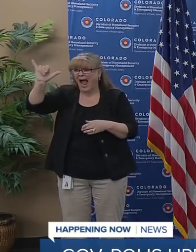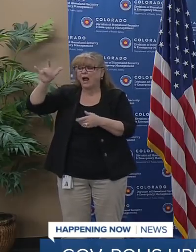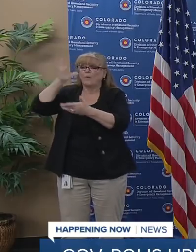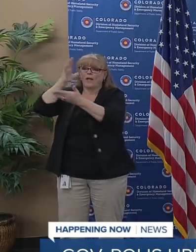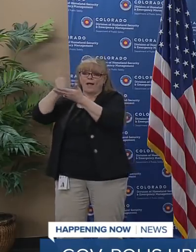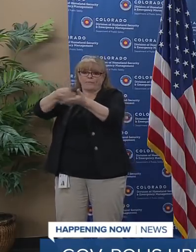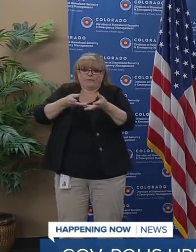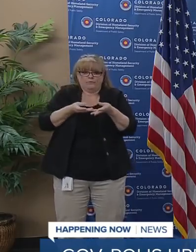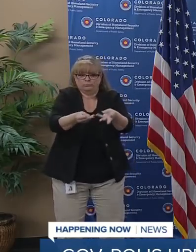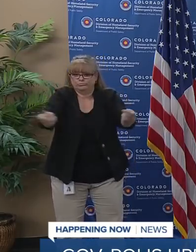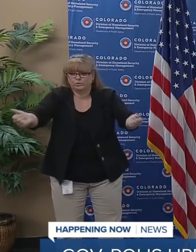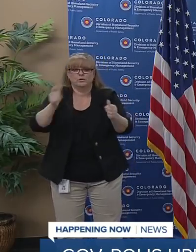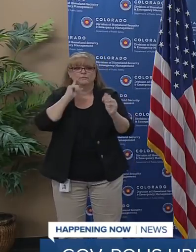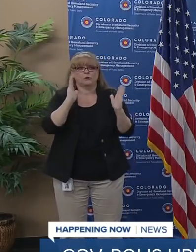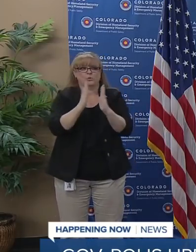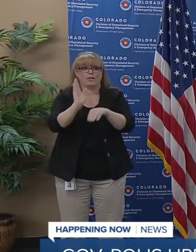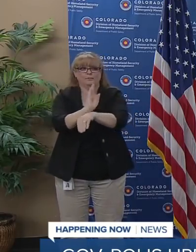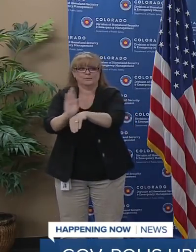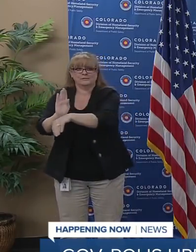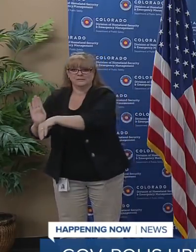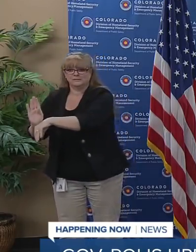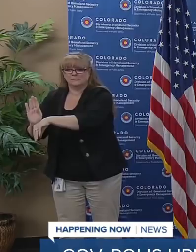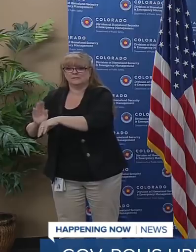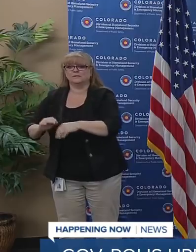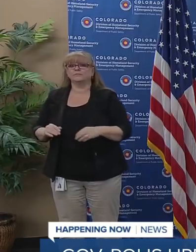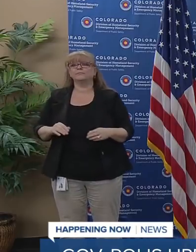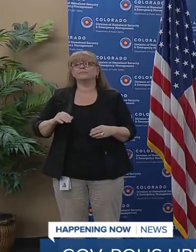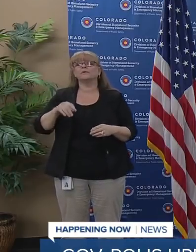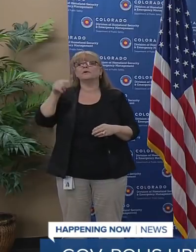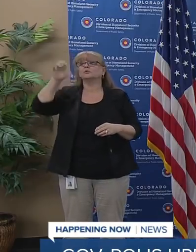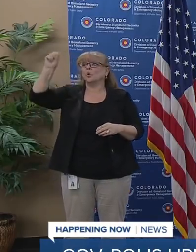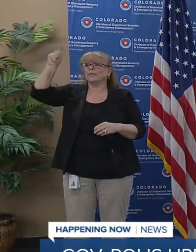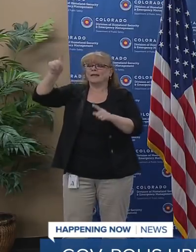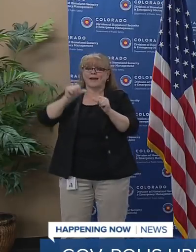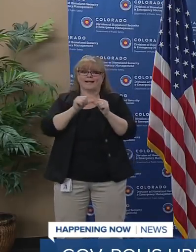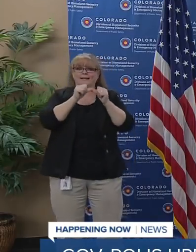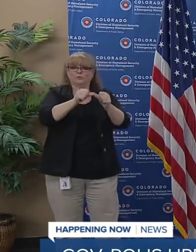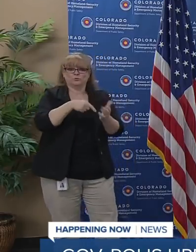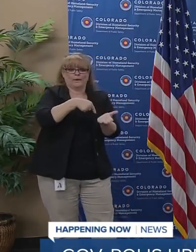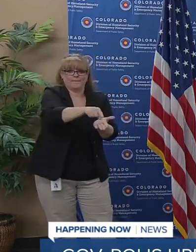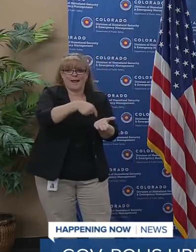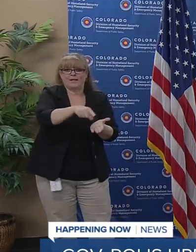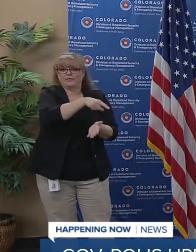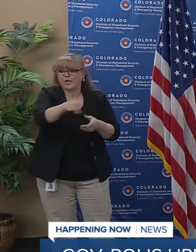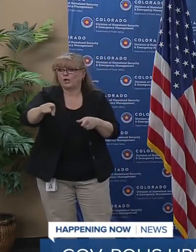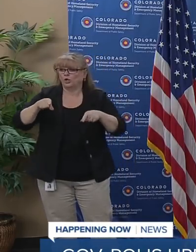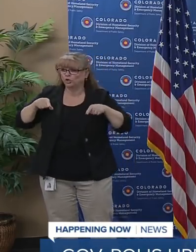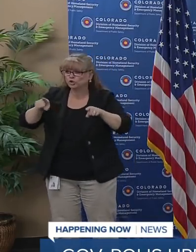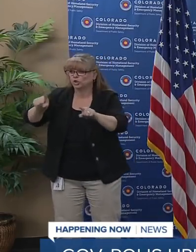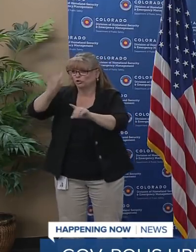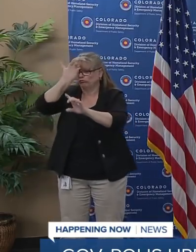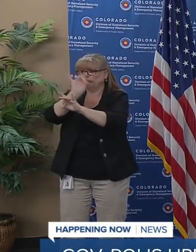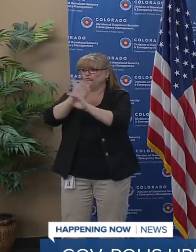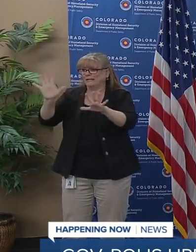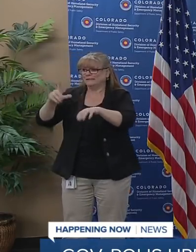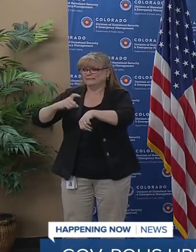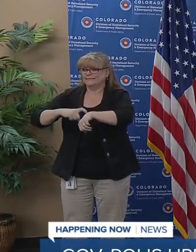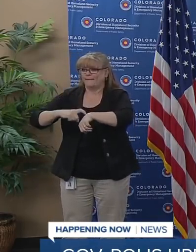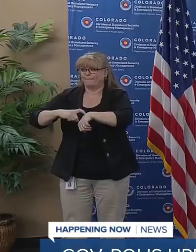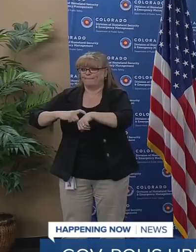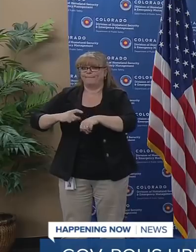their employees on payroll during this massive public health crisis. So pass that along to your small business